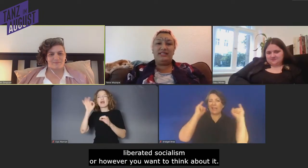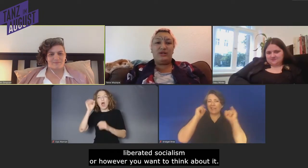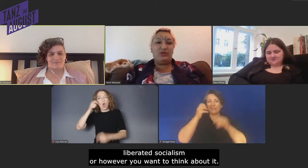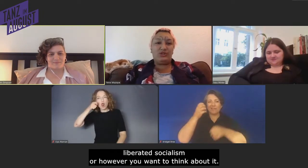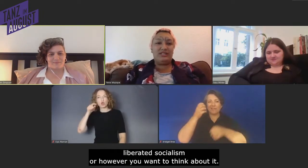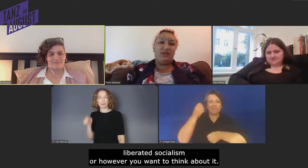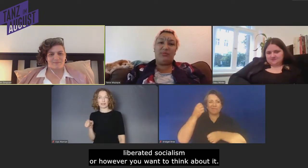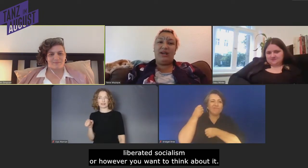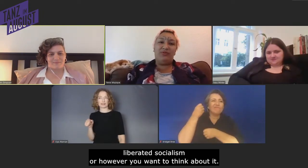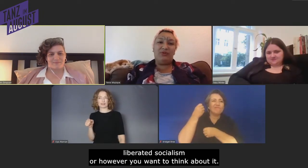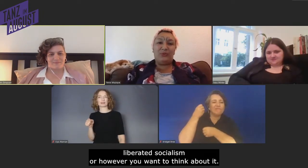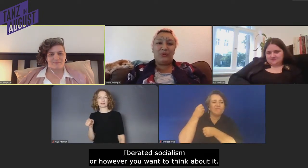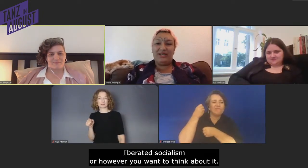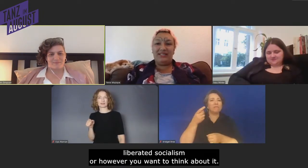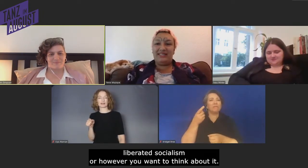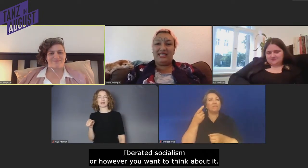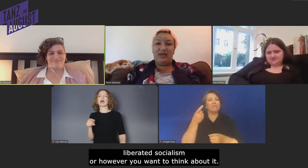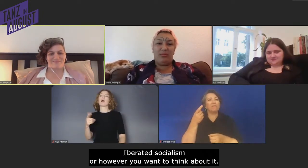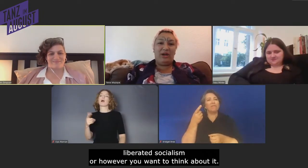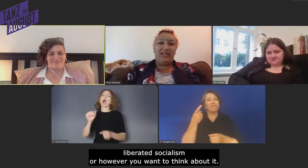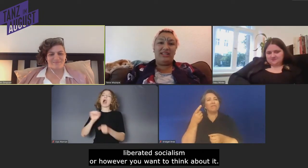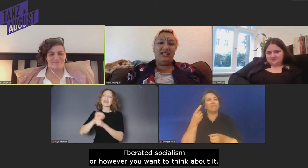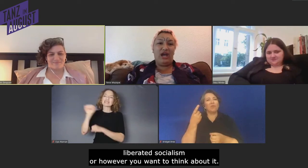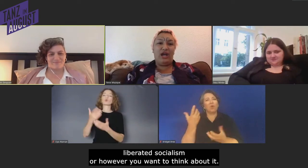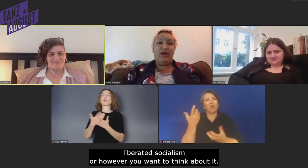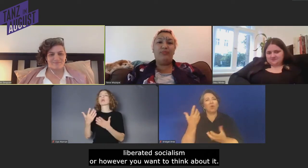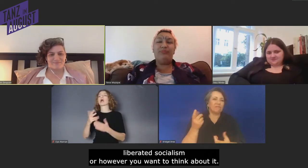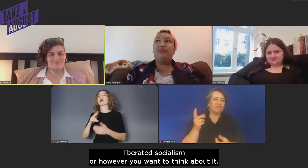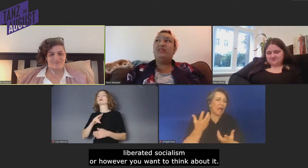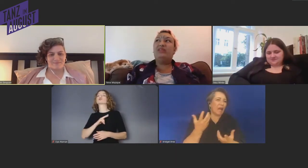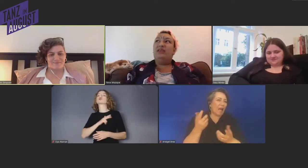liberated socialism, however you want to think about it.